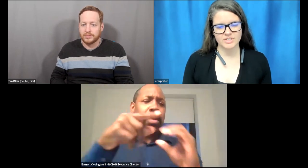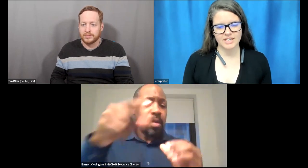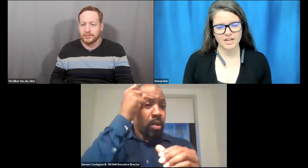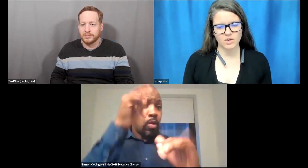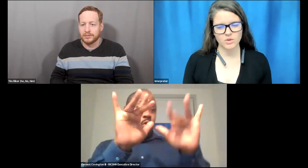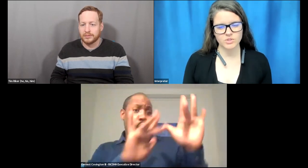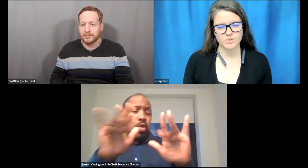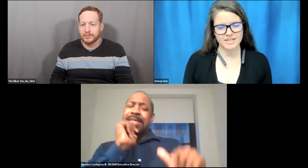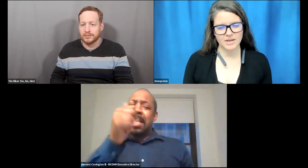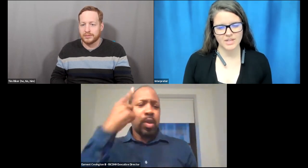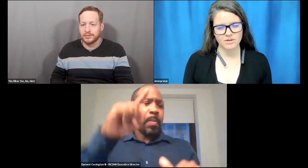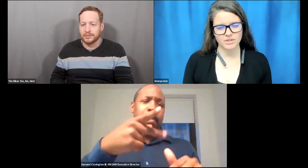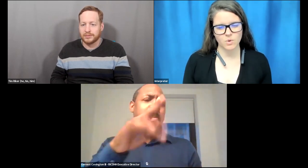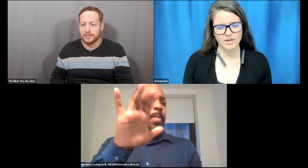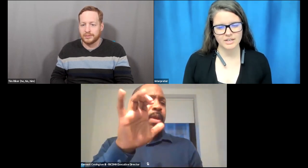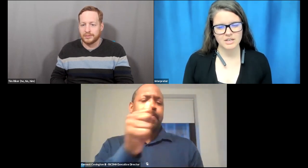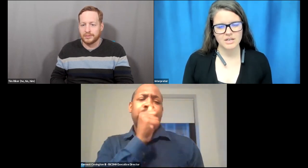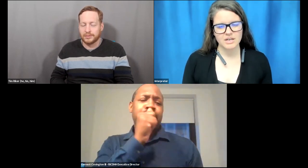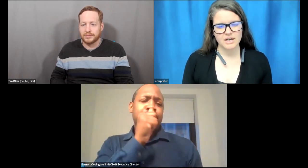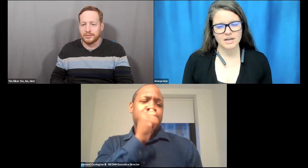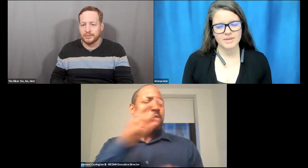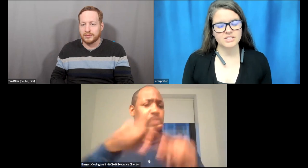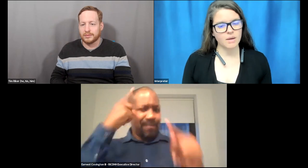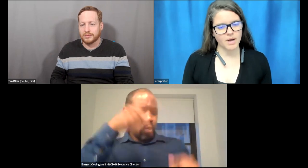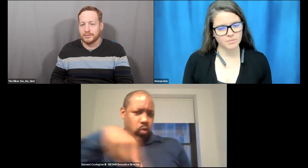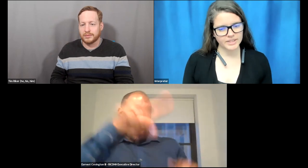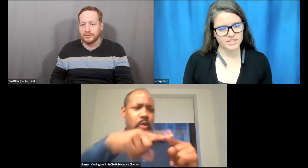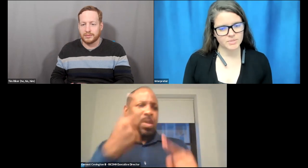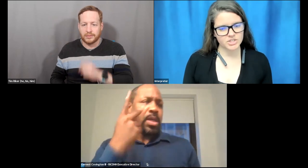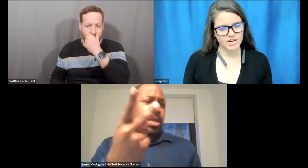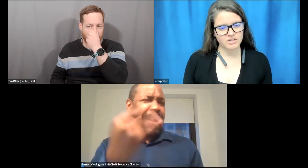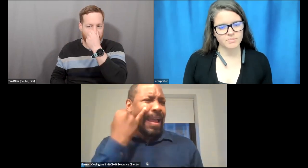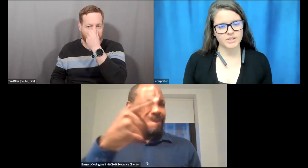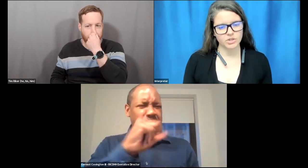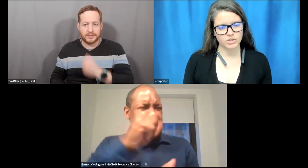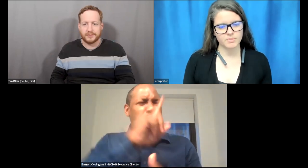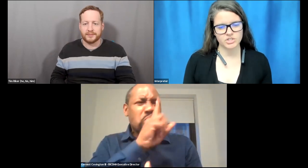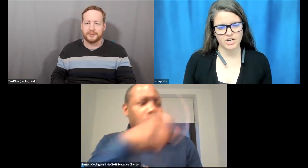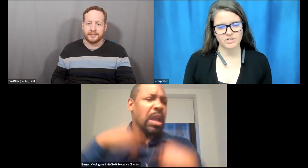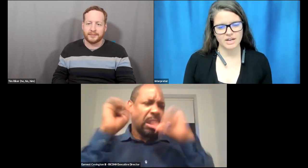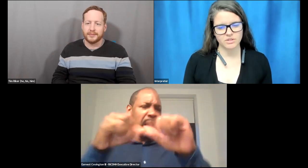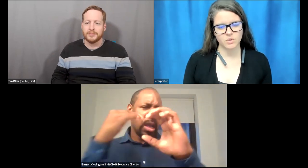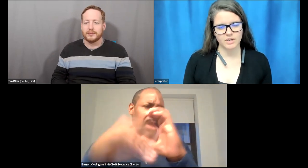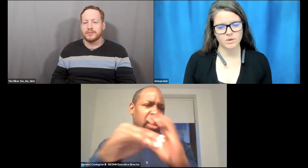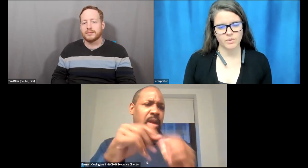interested, I can also send out that recording. It's not public to be shared, but it could be shared, that recording,